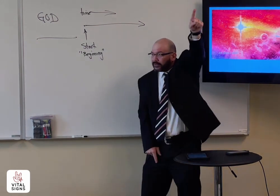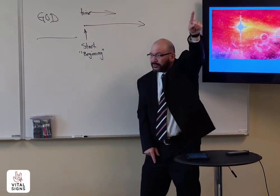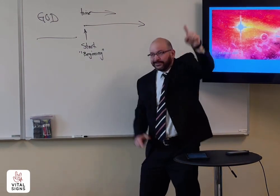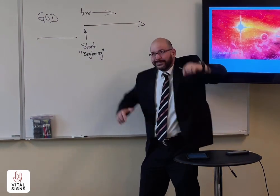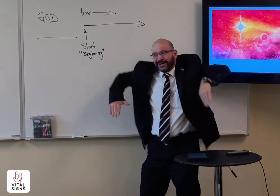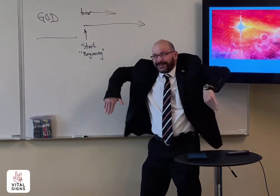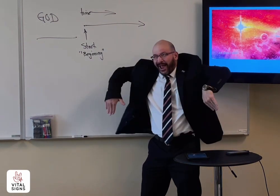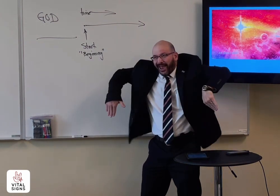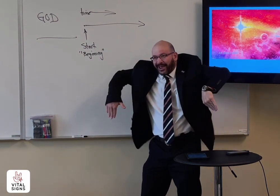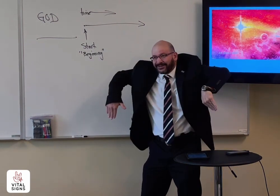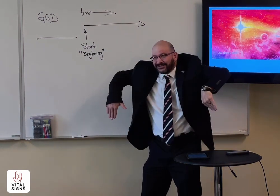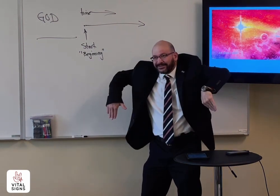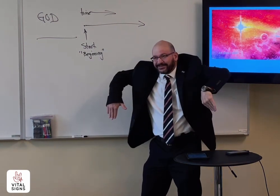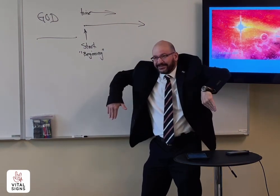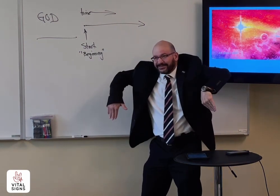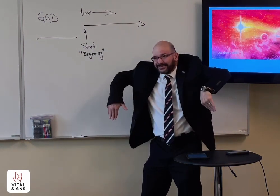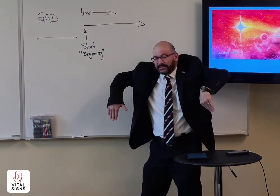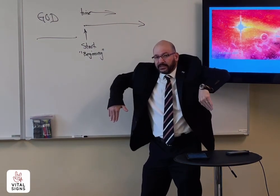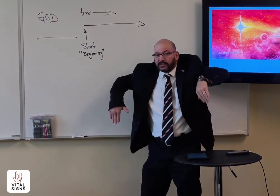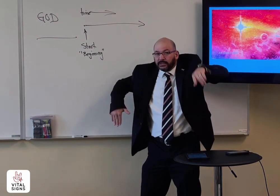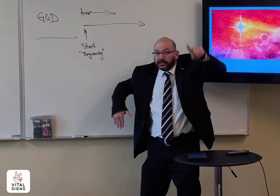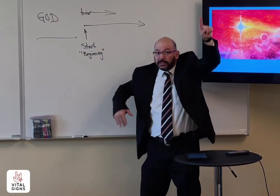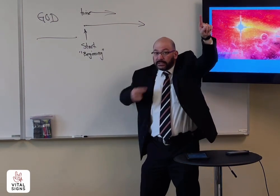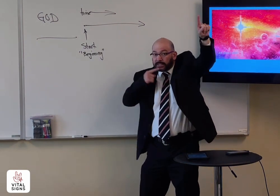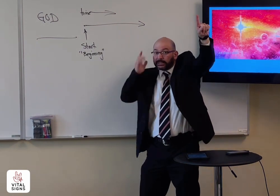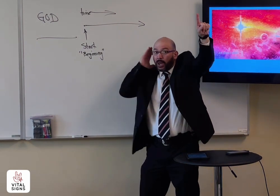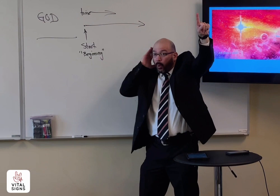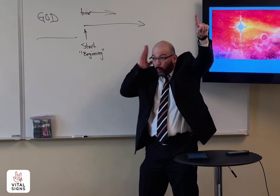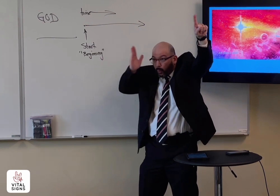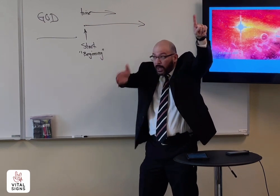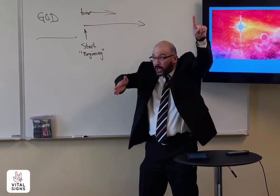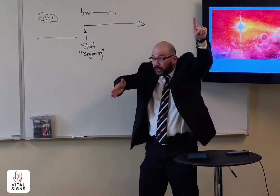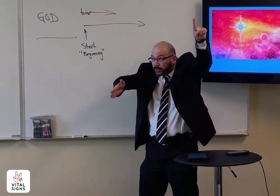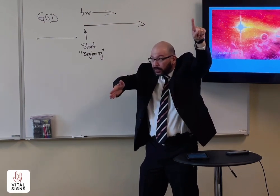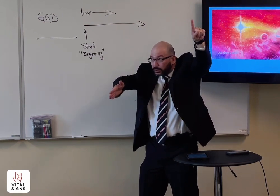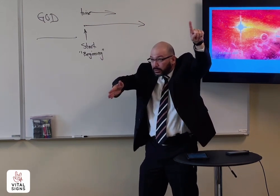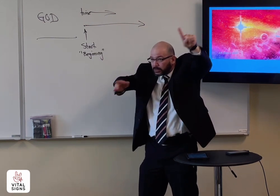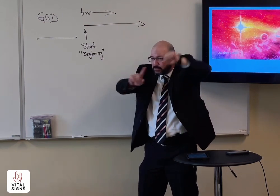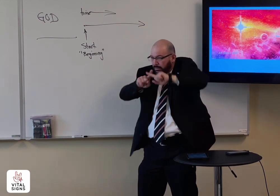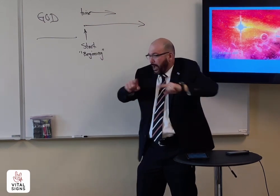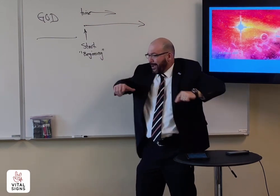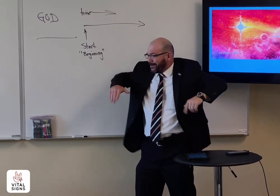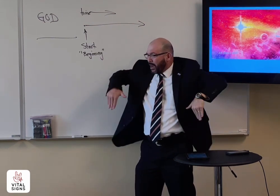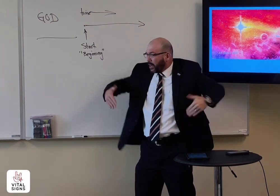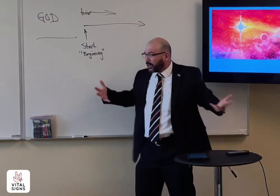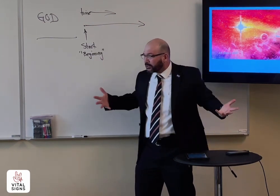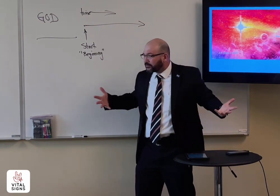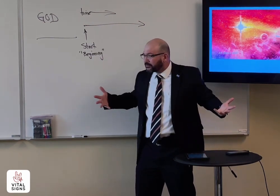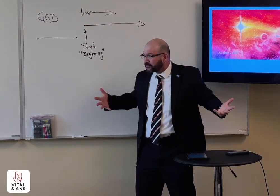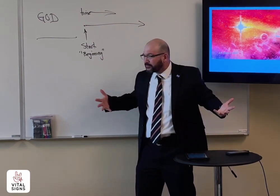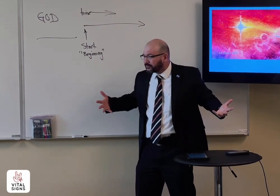God knows that. It hasn't happened yet. But God says it will happen. But not yet.